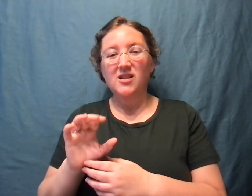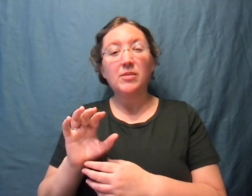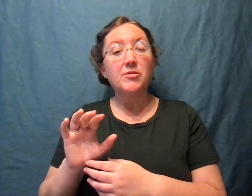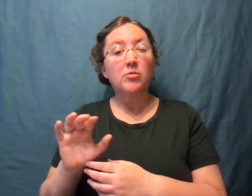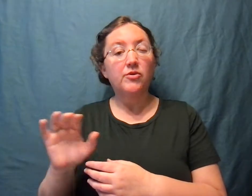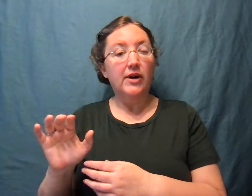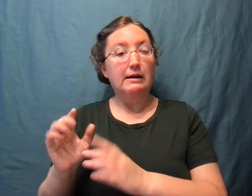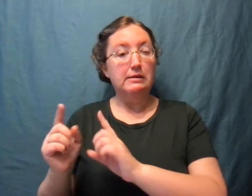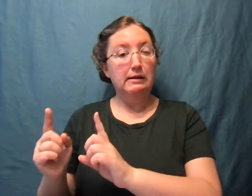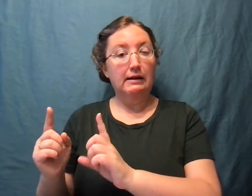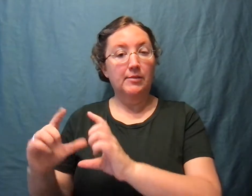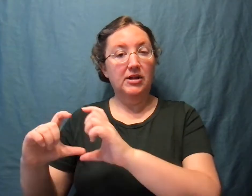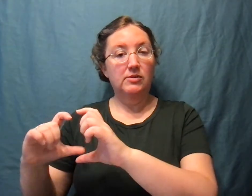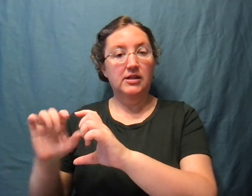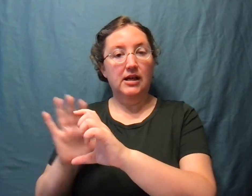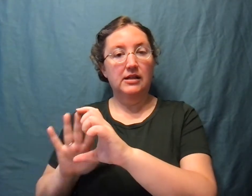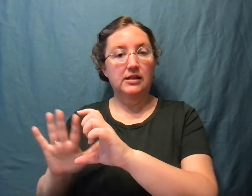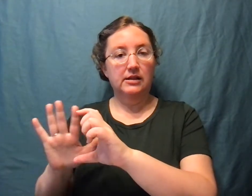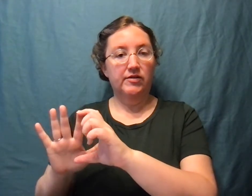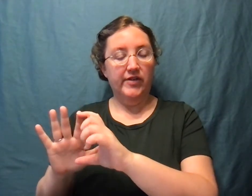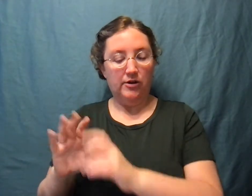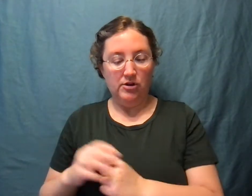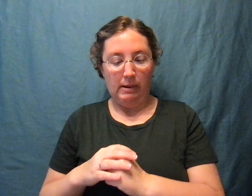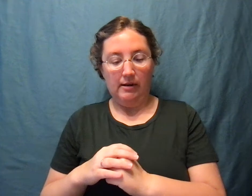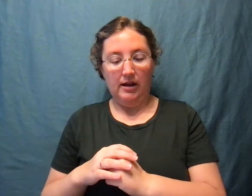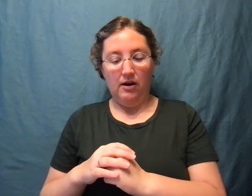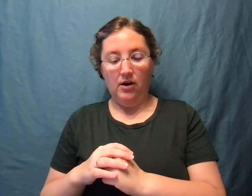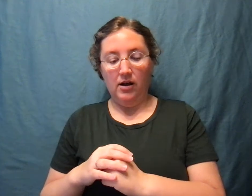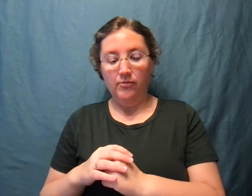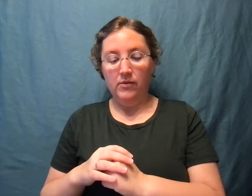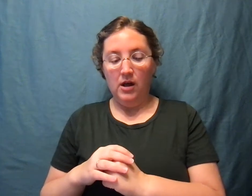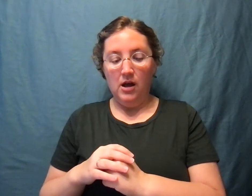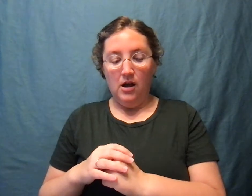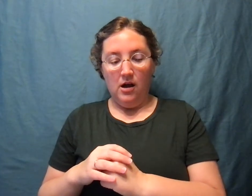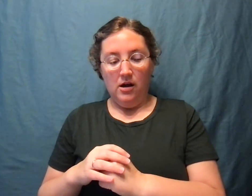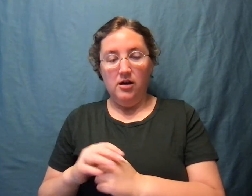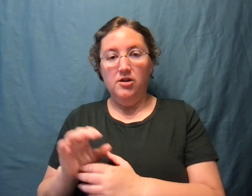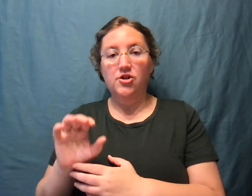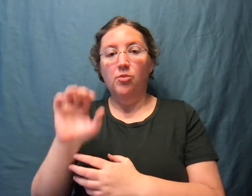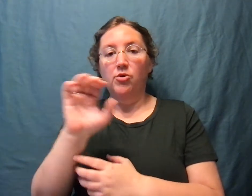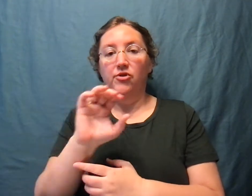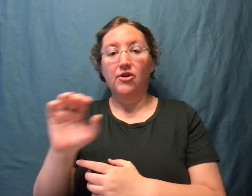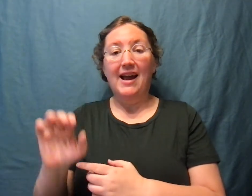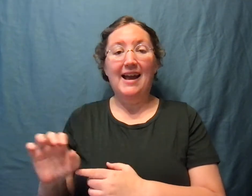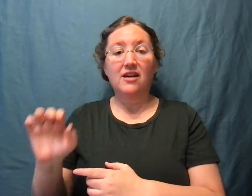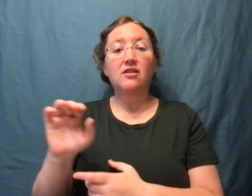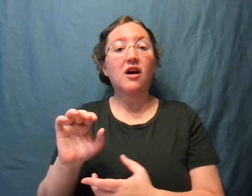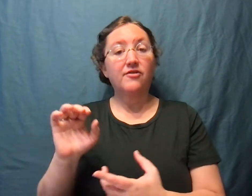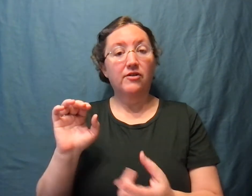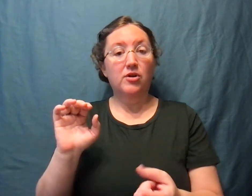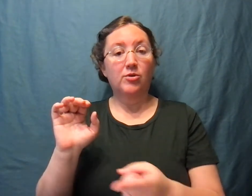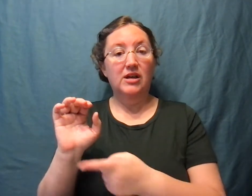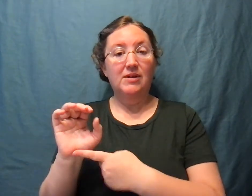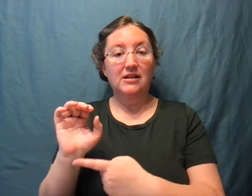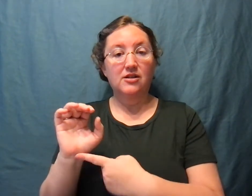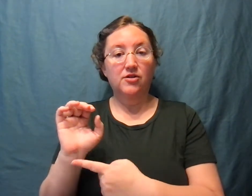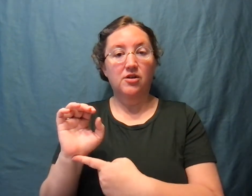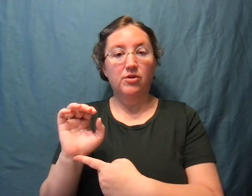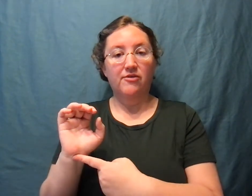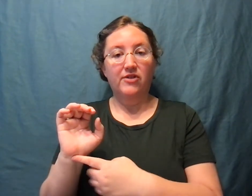Sometimes you'll move your hand slightly, but you stay in this little finger spelling area. Don't move your hand a lot. If you have trouble keeping it still, you can put a finger